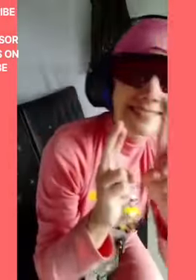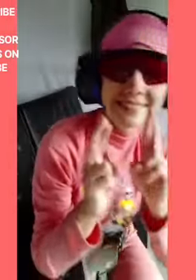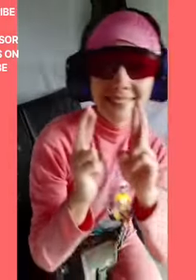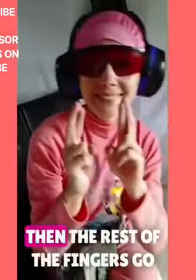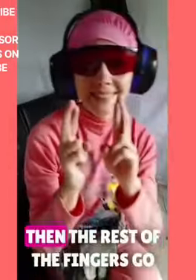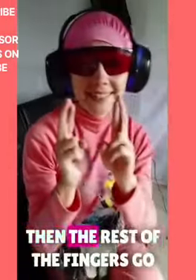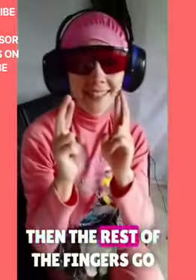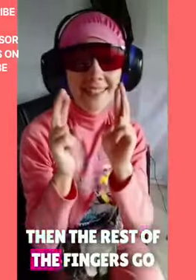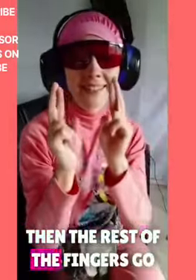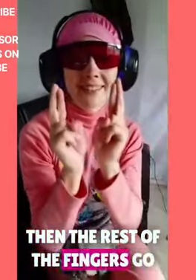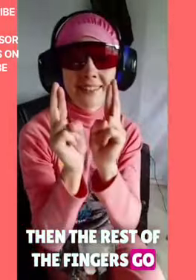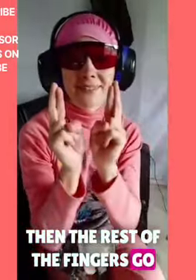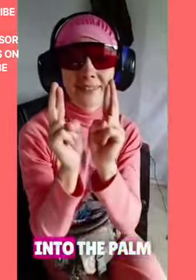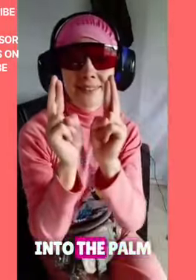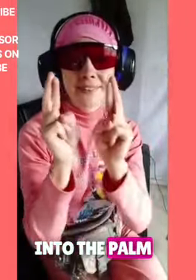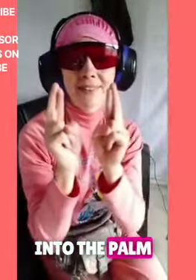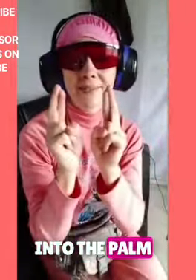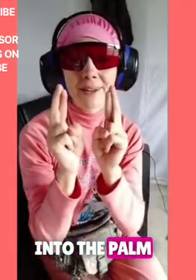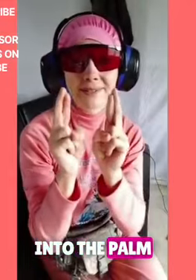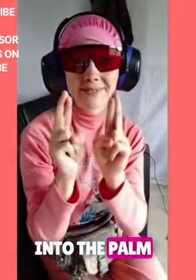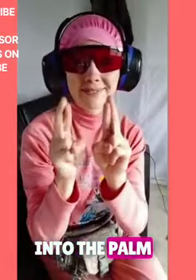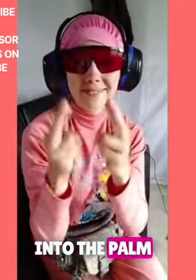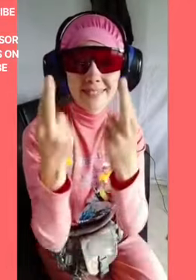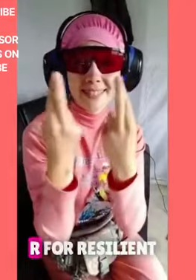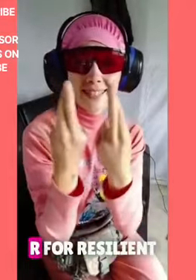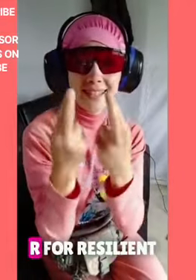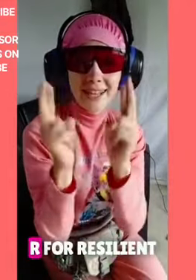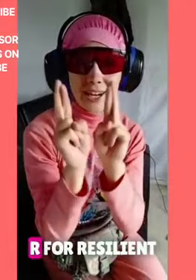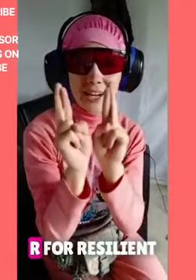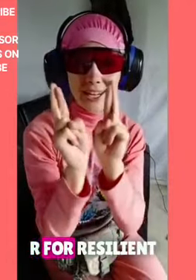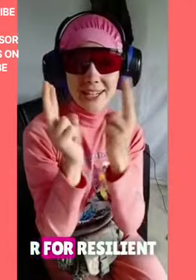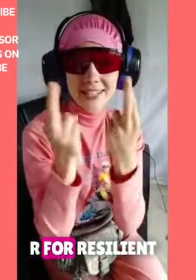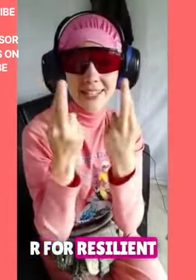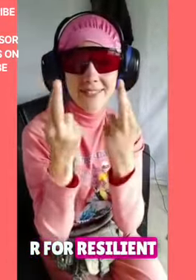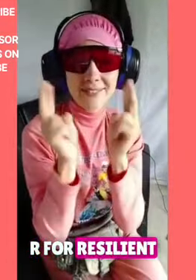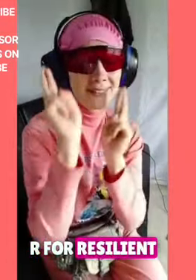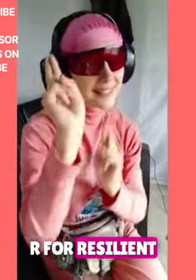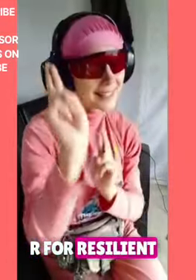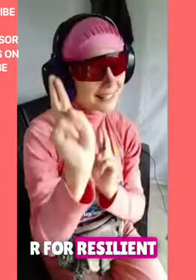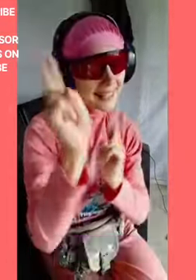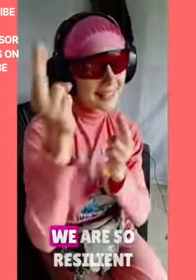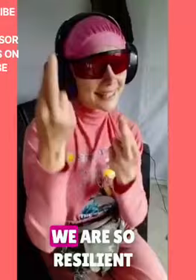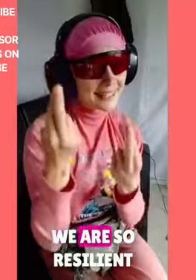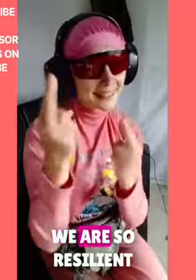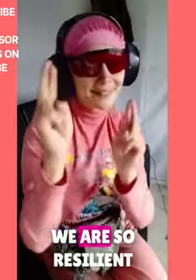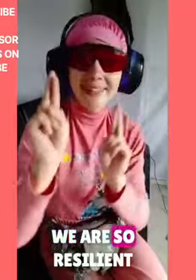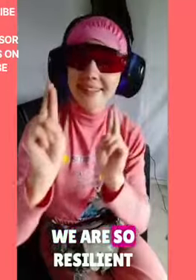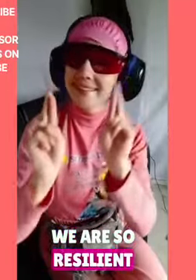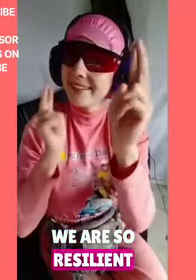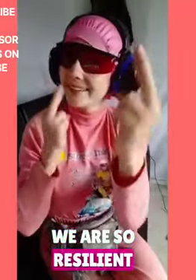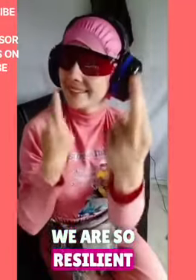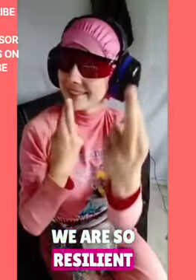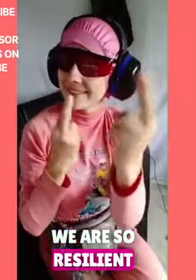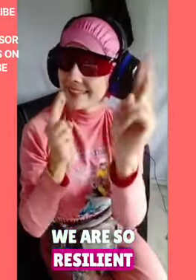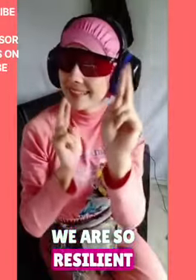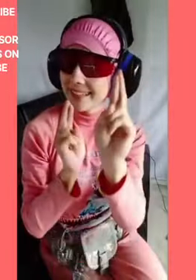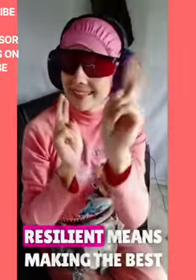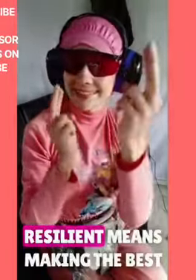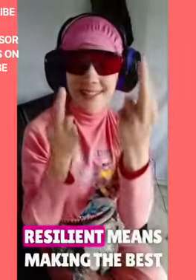and then the rest of the fingers go into the palm. R for resilient. We are so resilient.